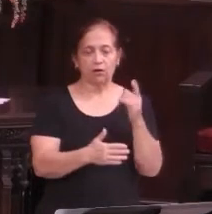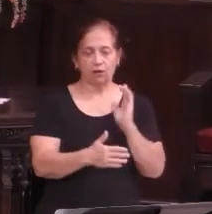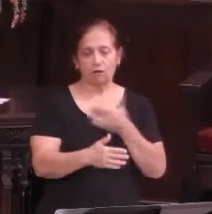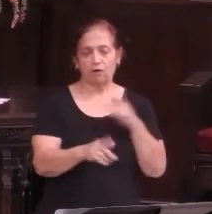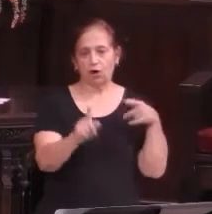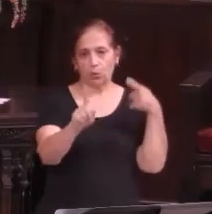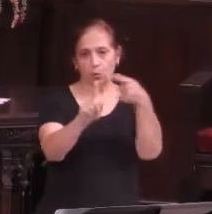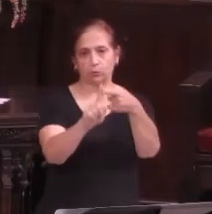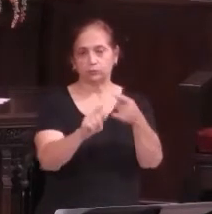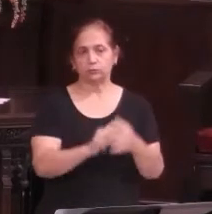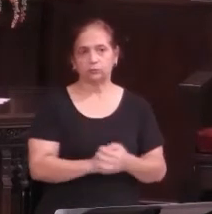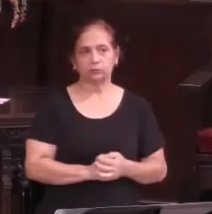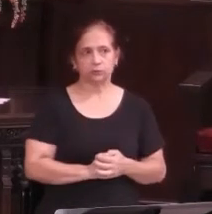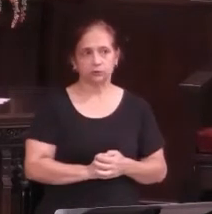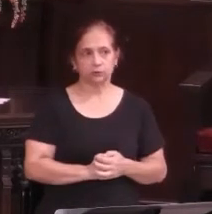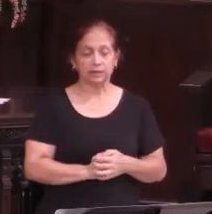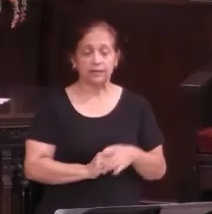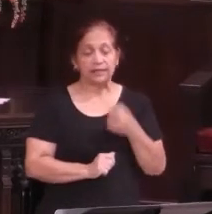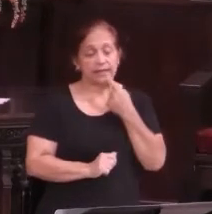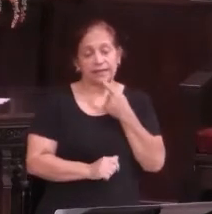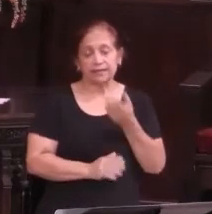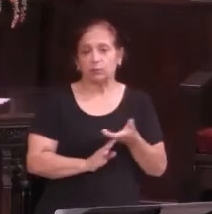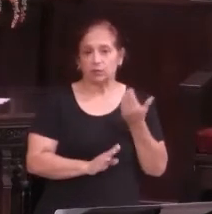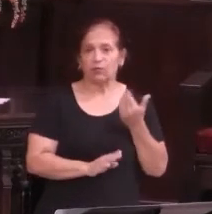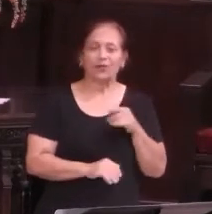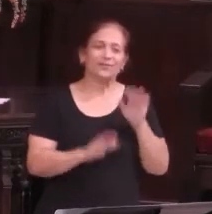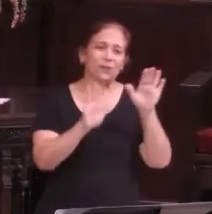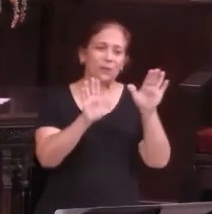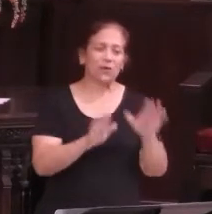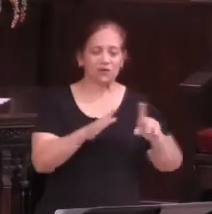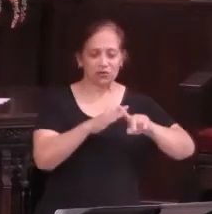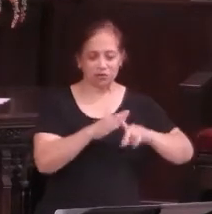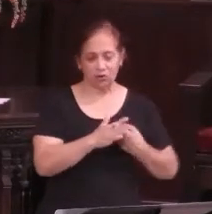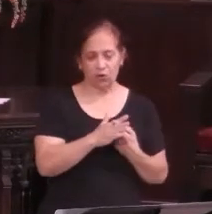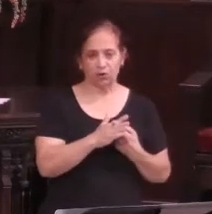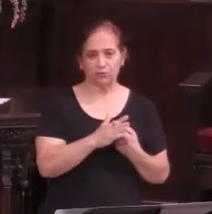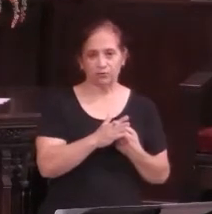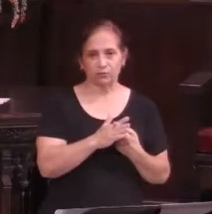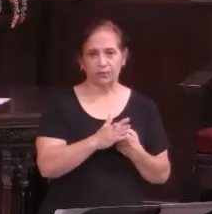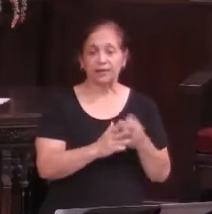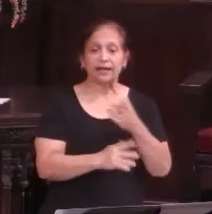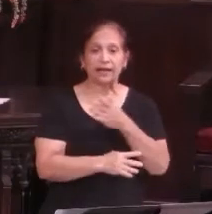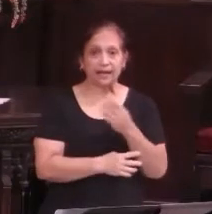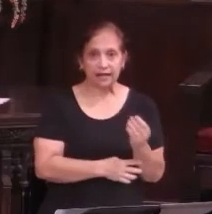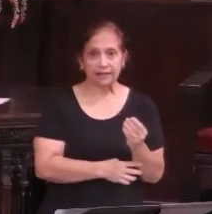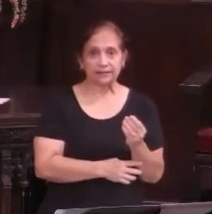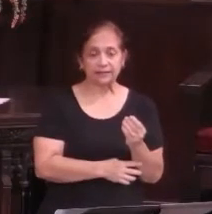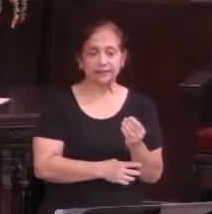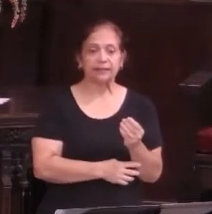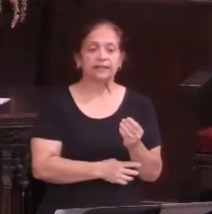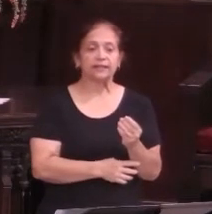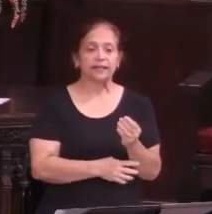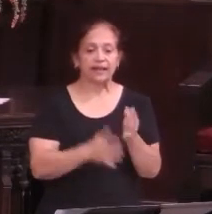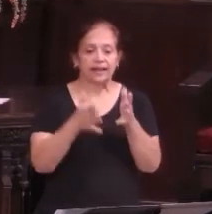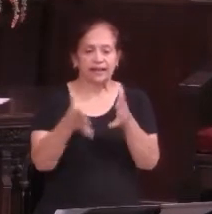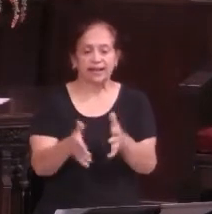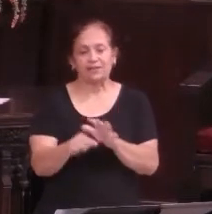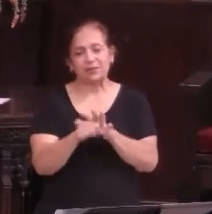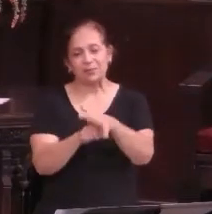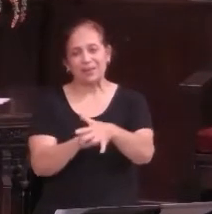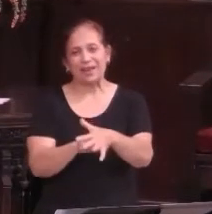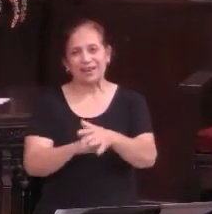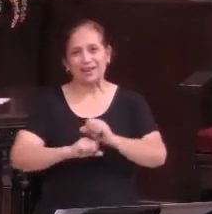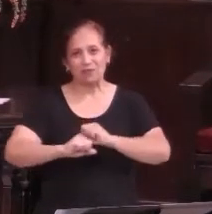goal. As I said, this is a wonderful start, and it leaves plenty of